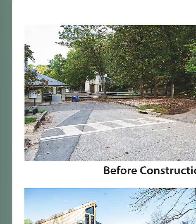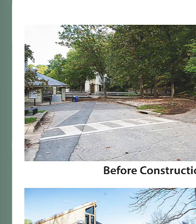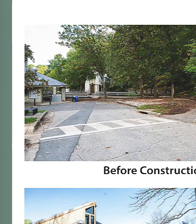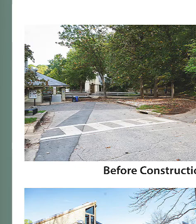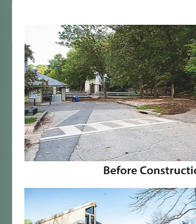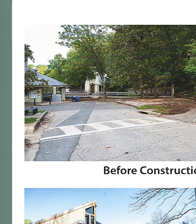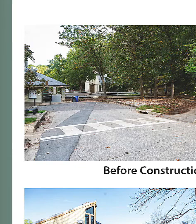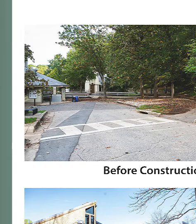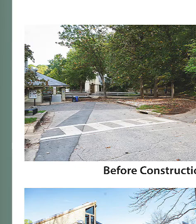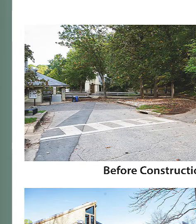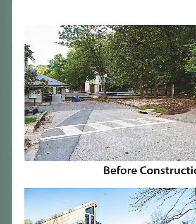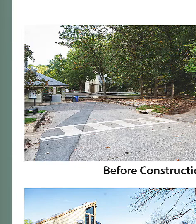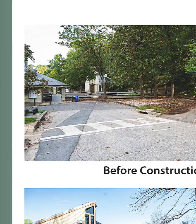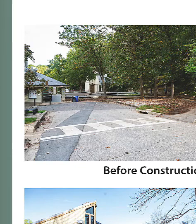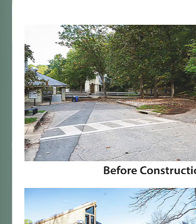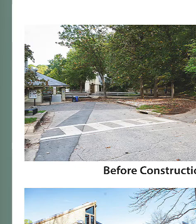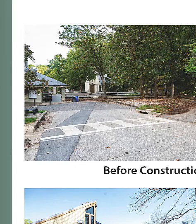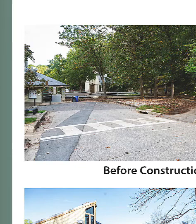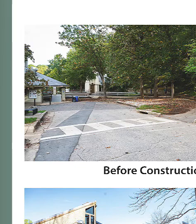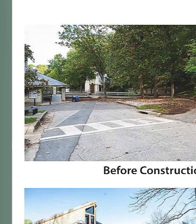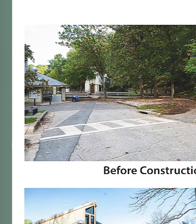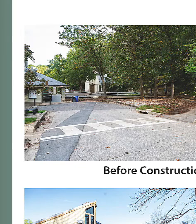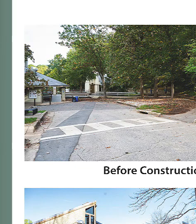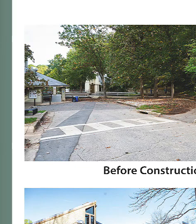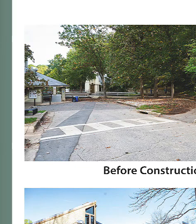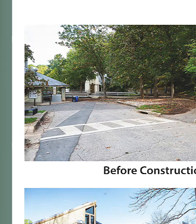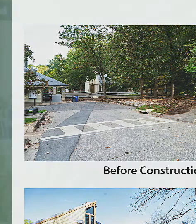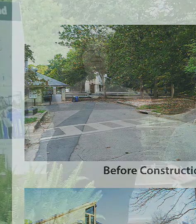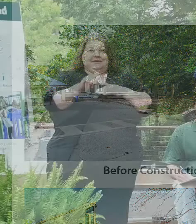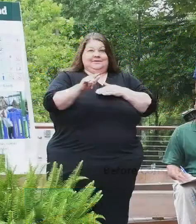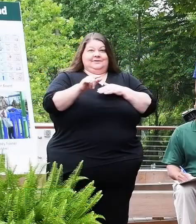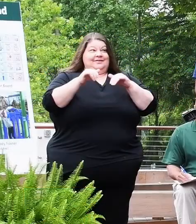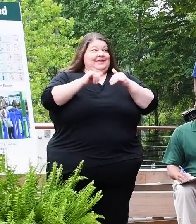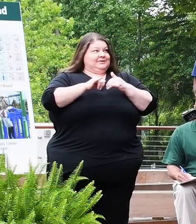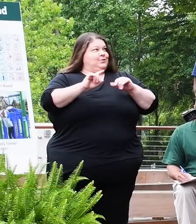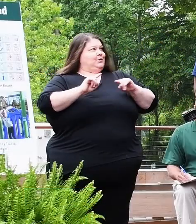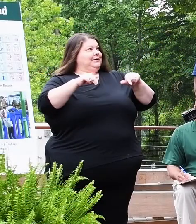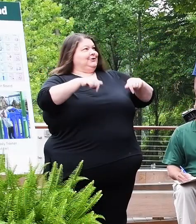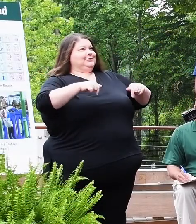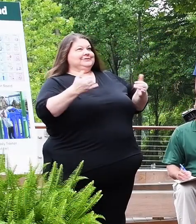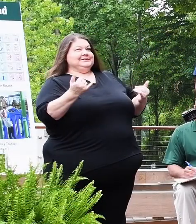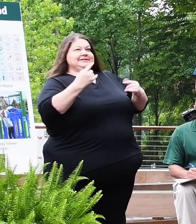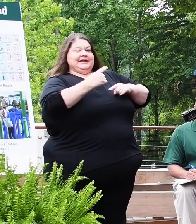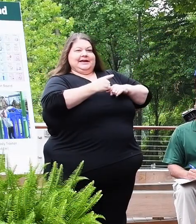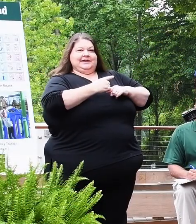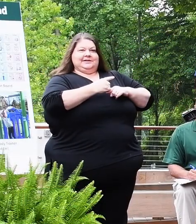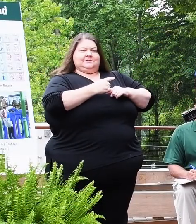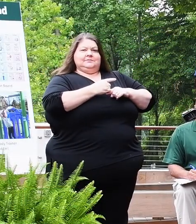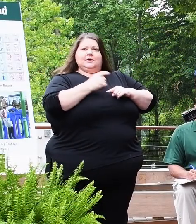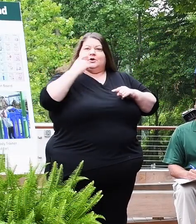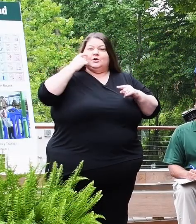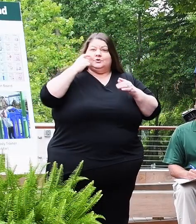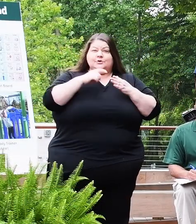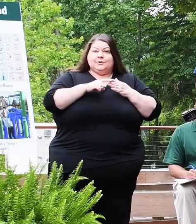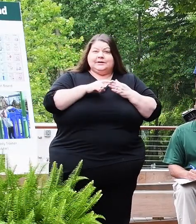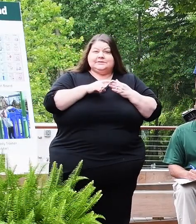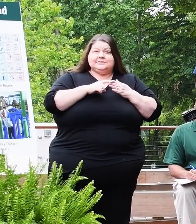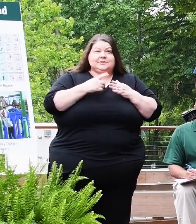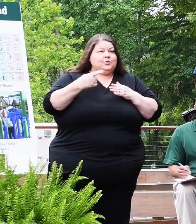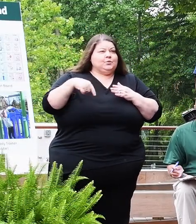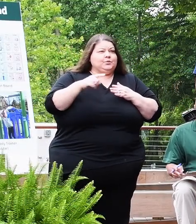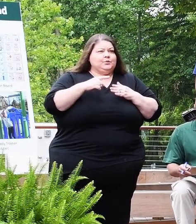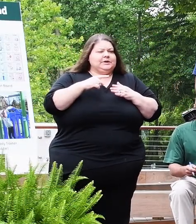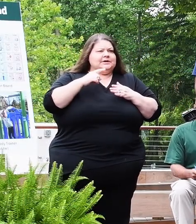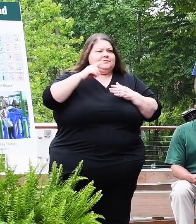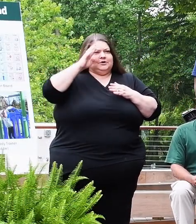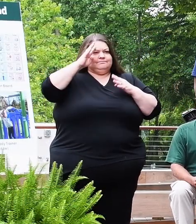accessible parking spots at the bottom of the hill where we are today. And our residents will notice that we've created